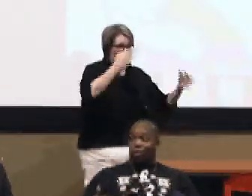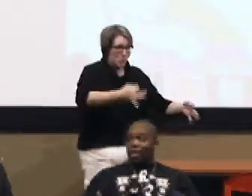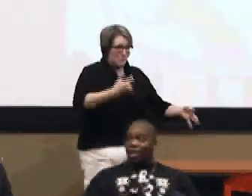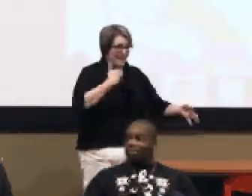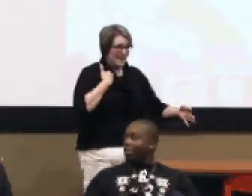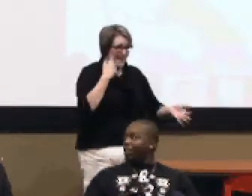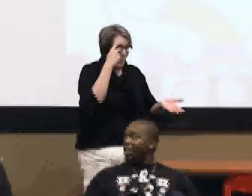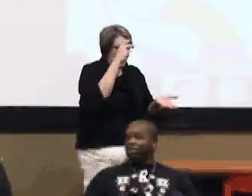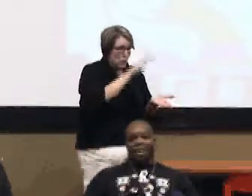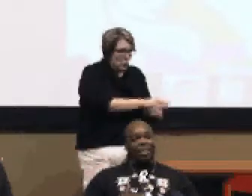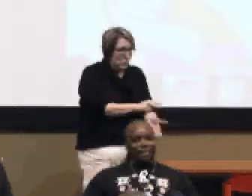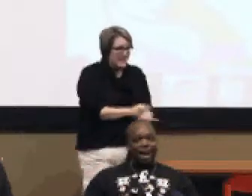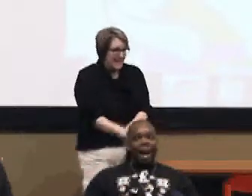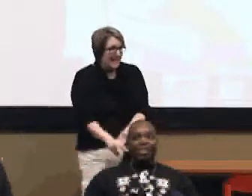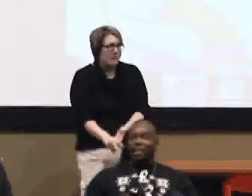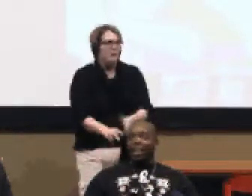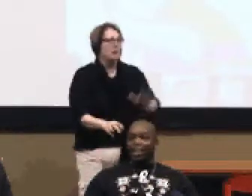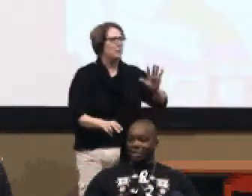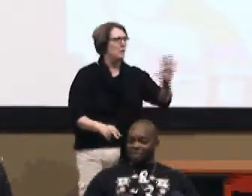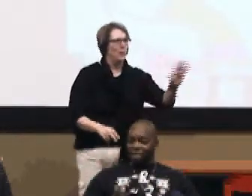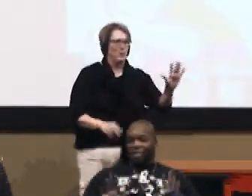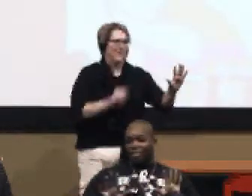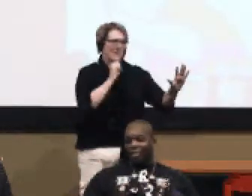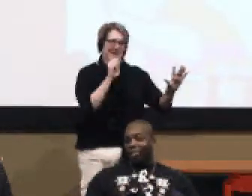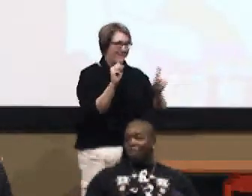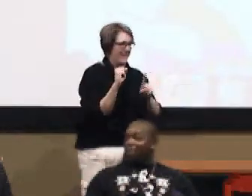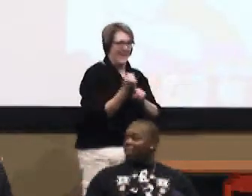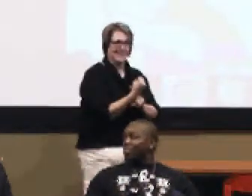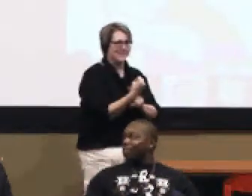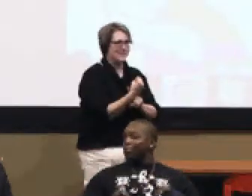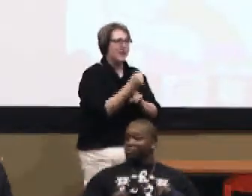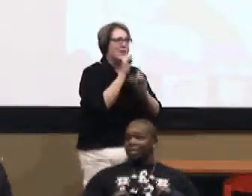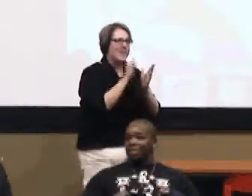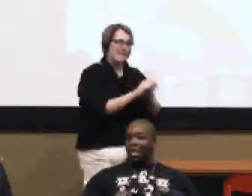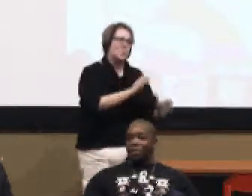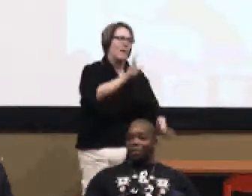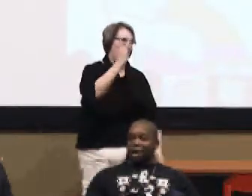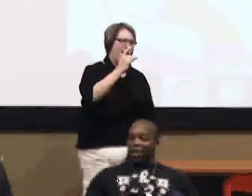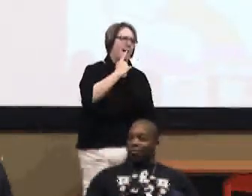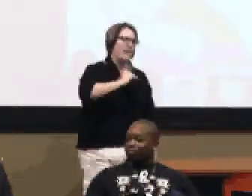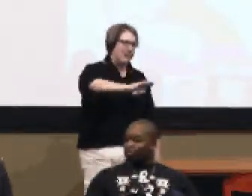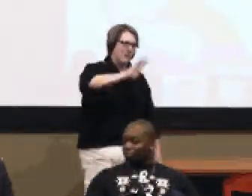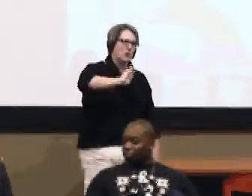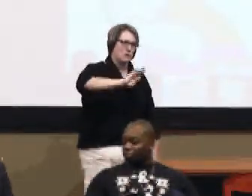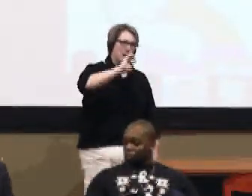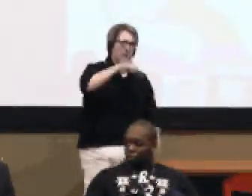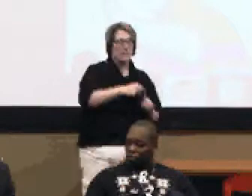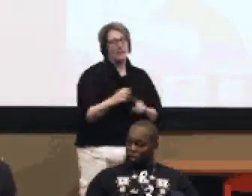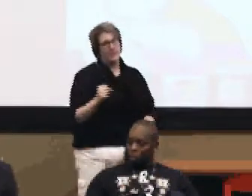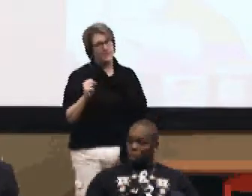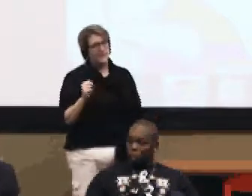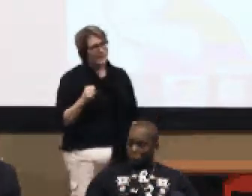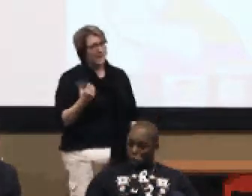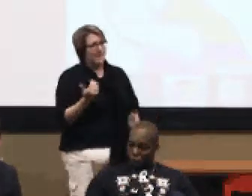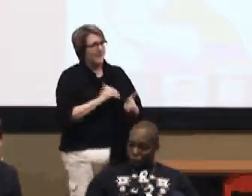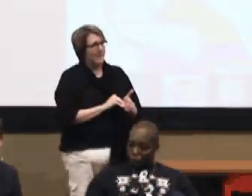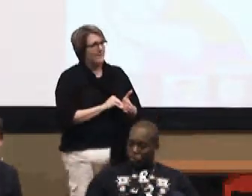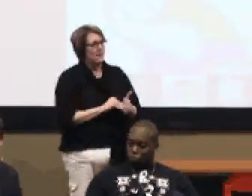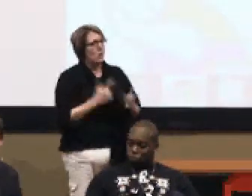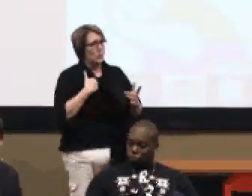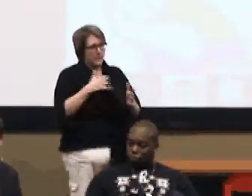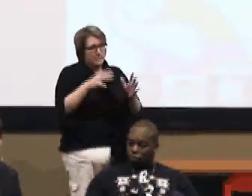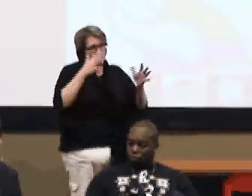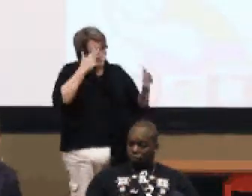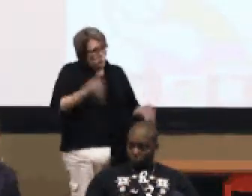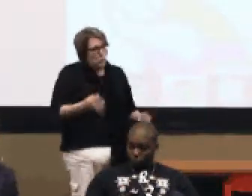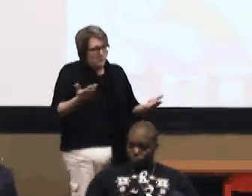was losing everywhere else. That is not the case. So that's why I get so angry about it. Yeah, I think, again, it's sort of like we choose to be